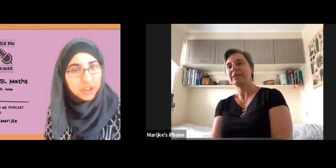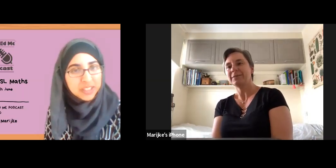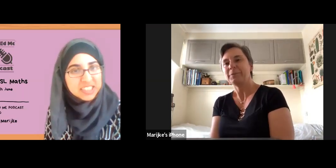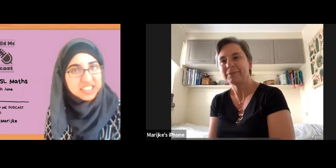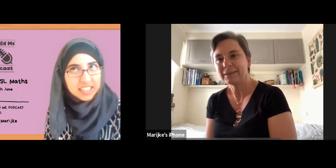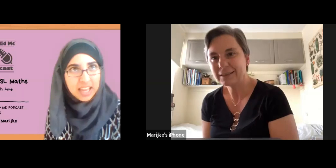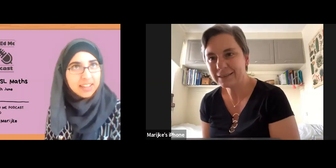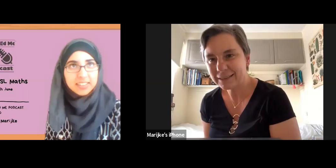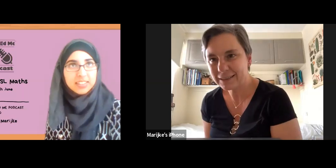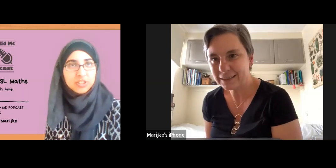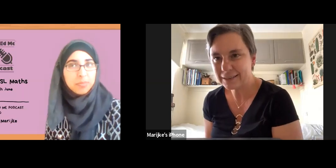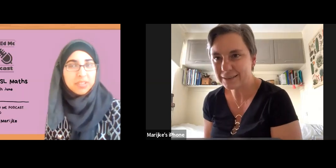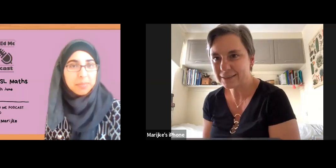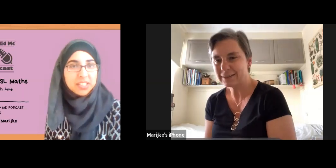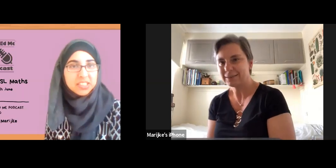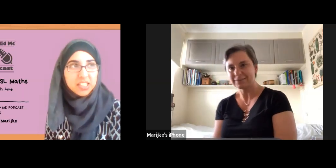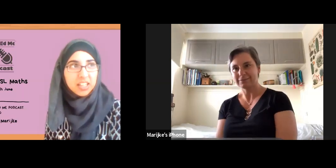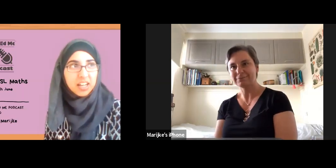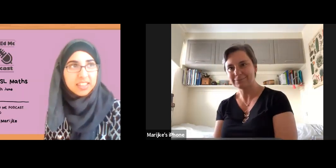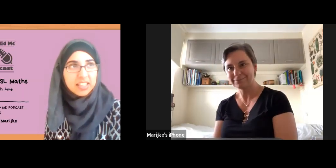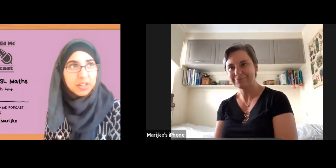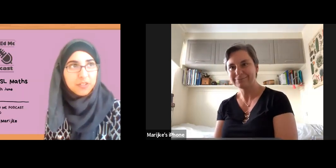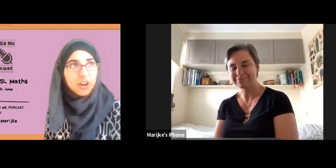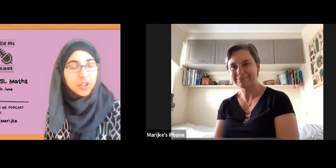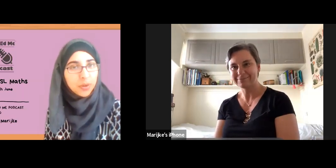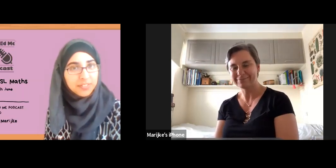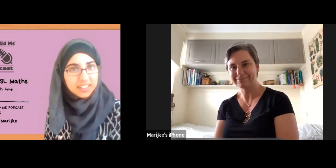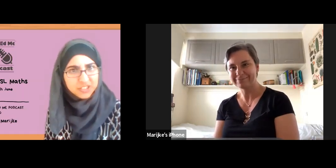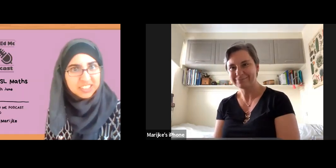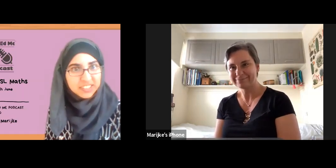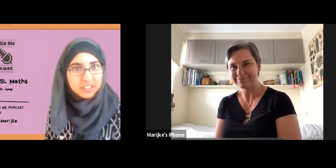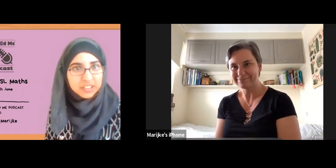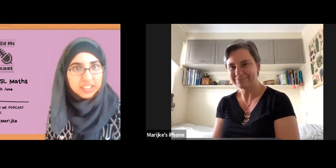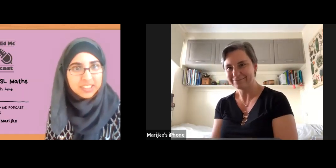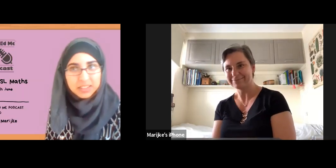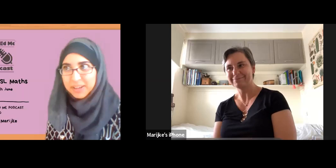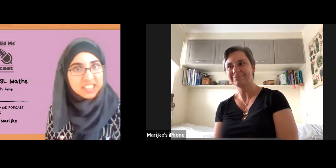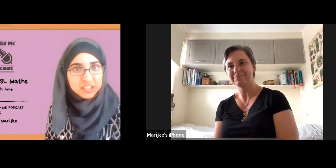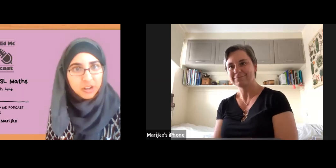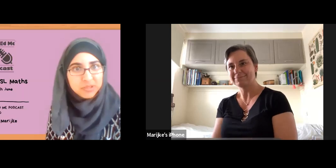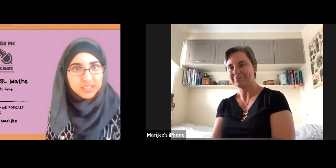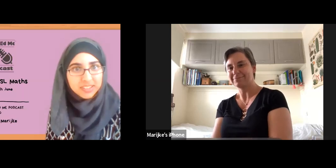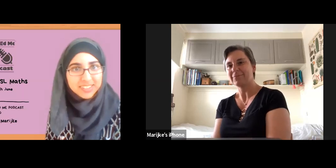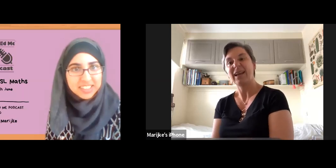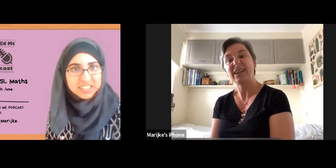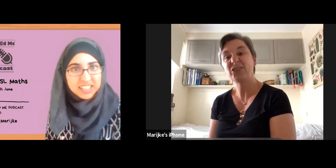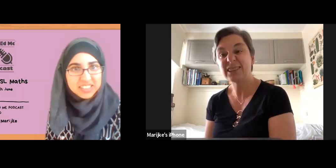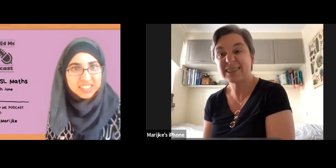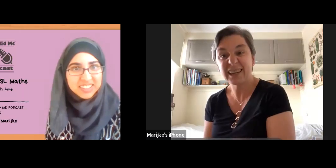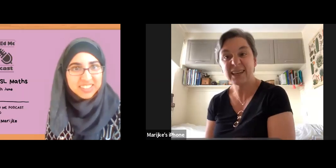you easily get the job there, because I think if you're overqualified, it's really difficult to even get the basic jobs these days. I just didn't say.